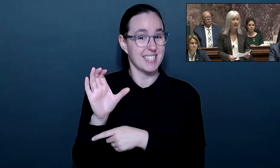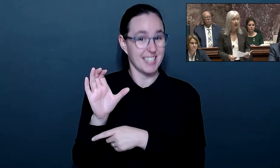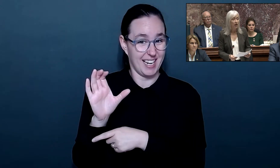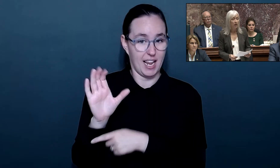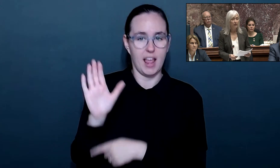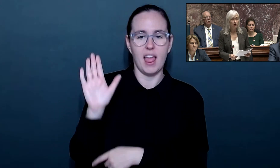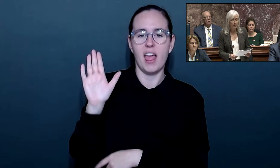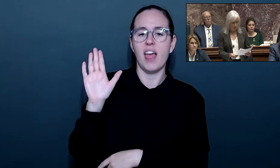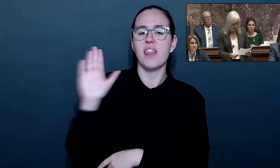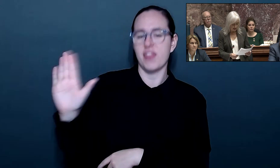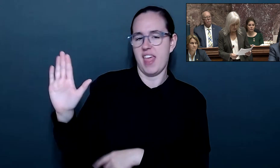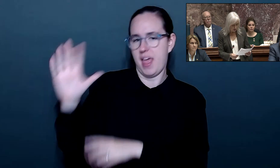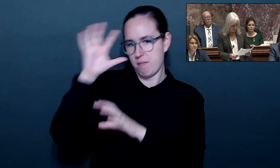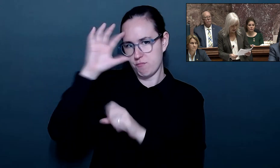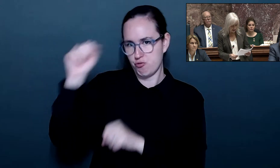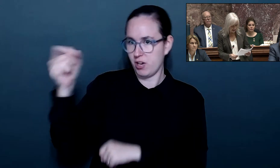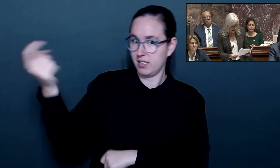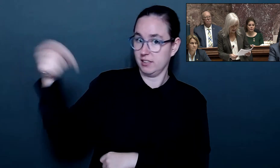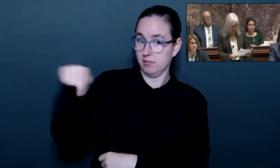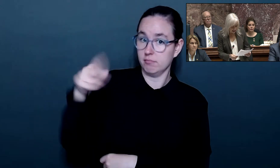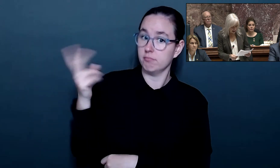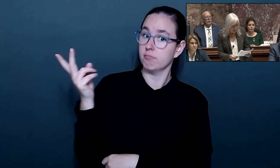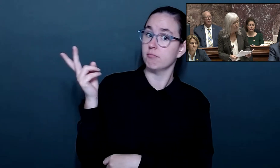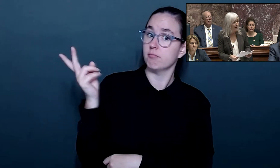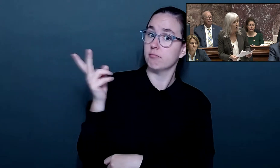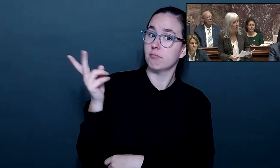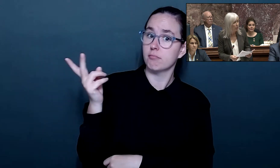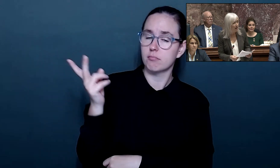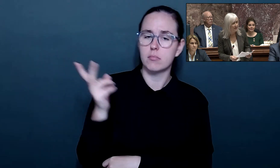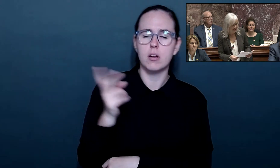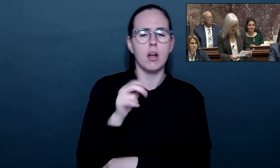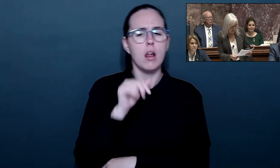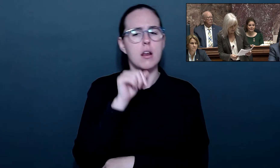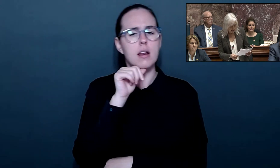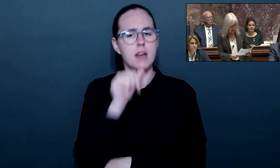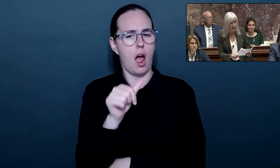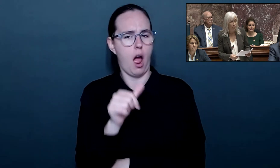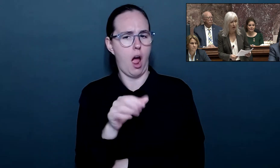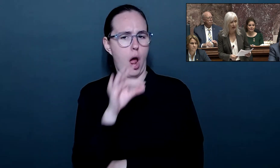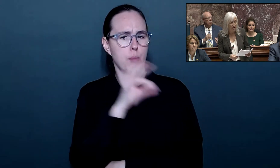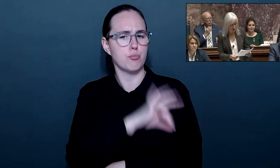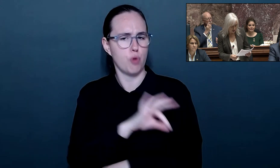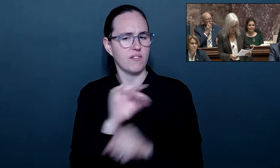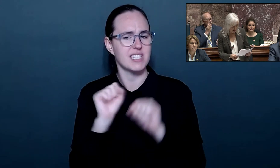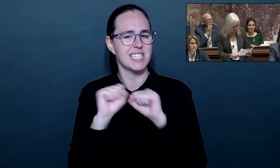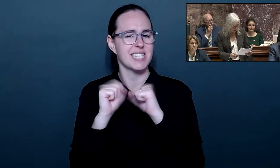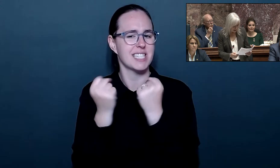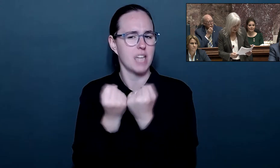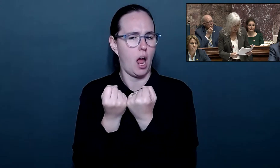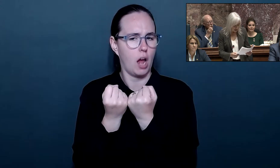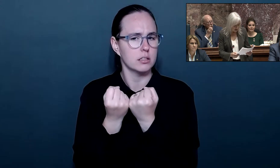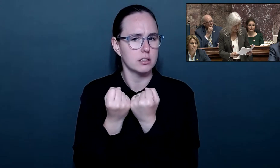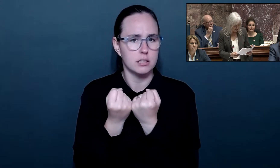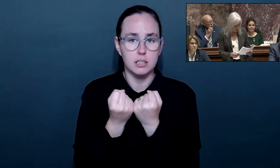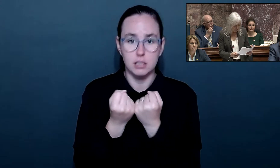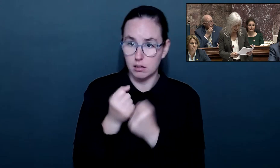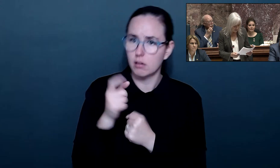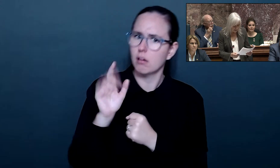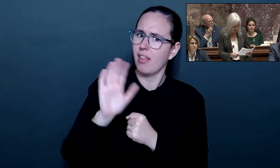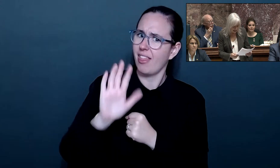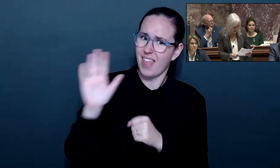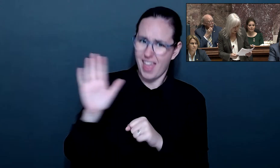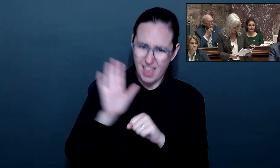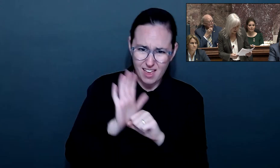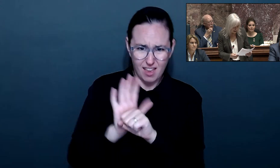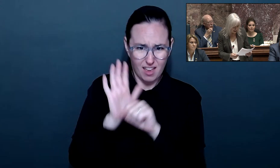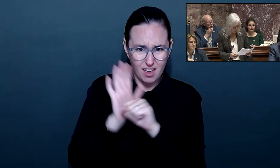BC. They're about informed consent, medical privacy, and bodily autonomy. There's 14 of